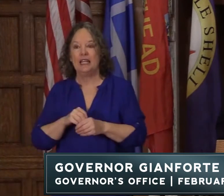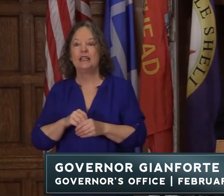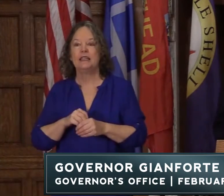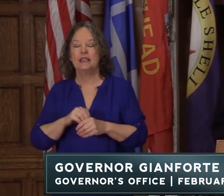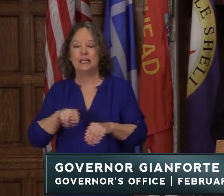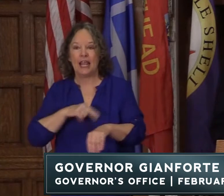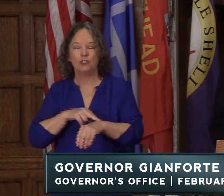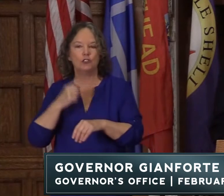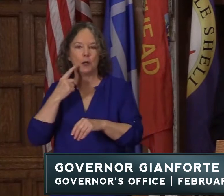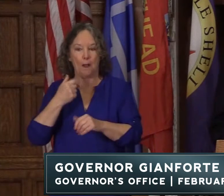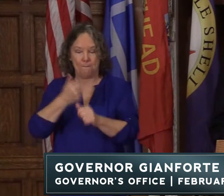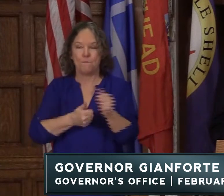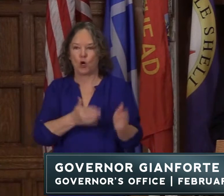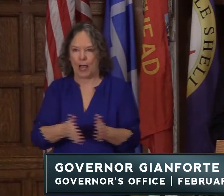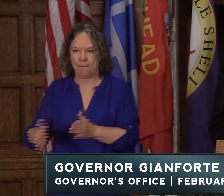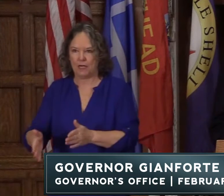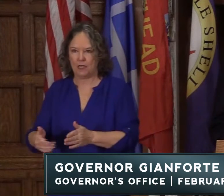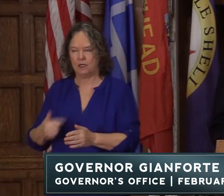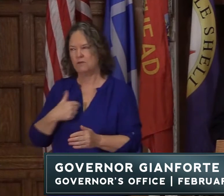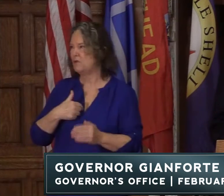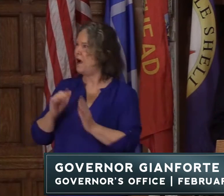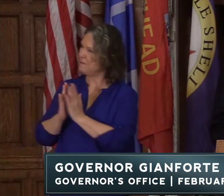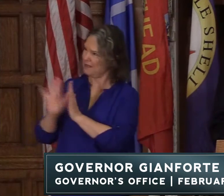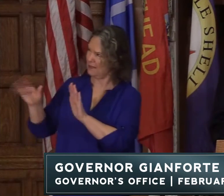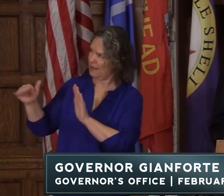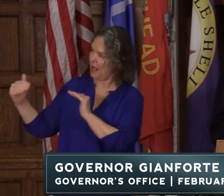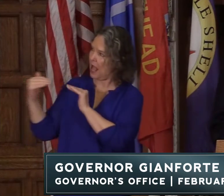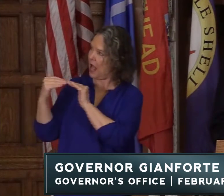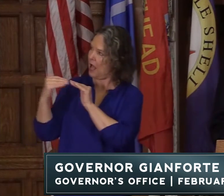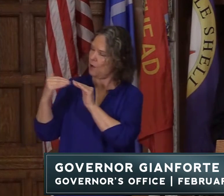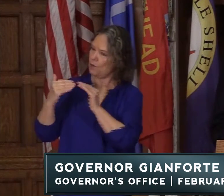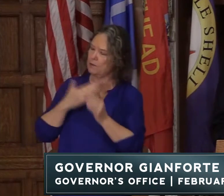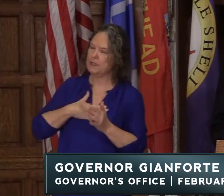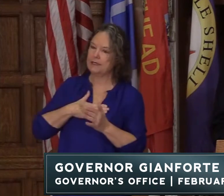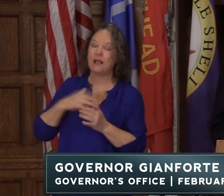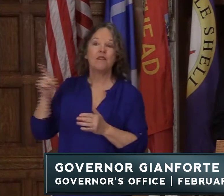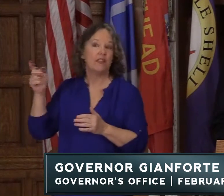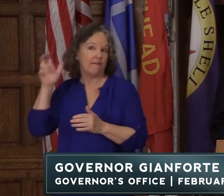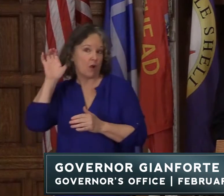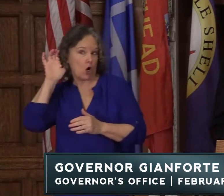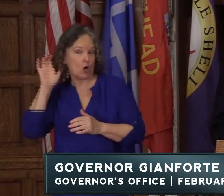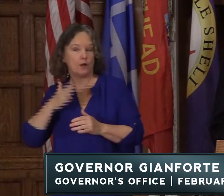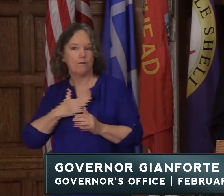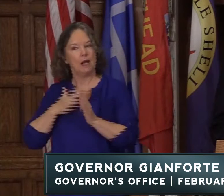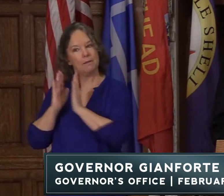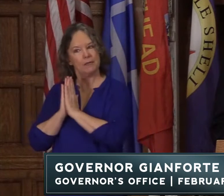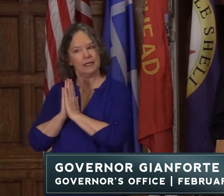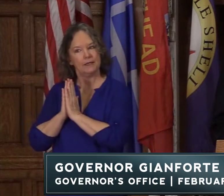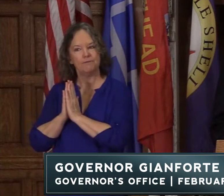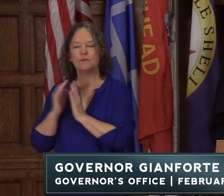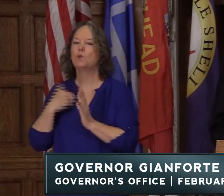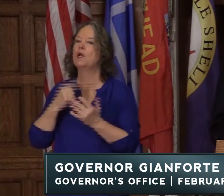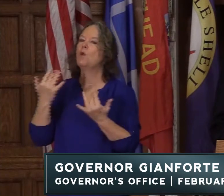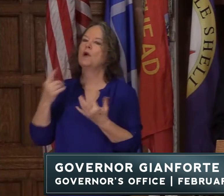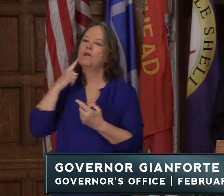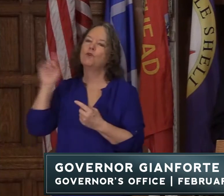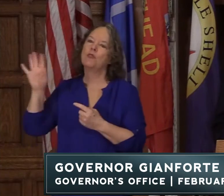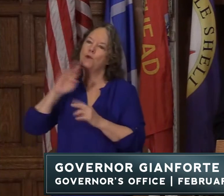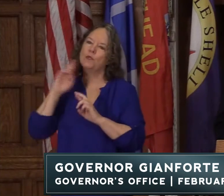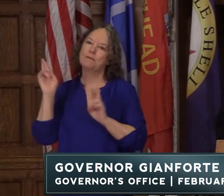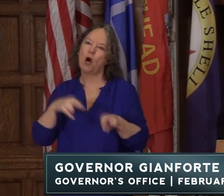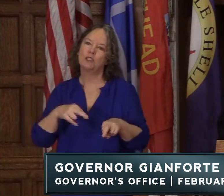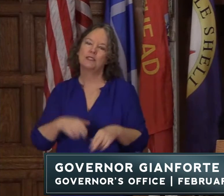allocation. I'm just asking for equity. They heard that appeal, and I'm waiting for a response.